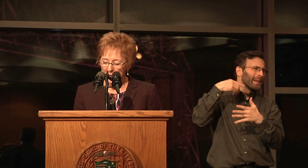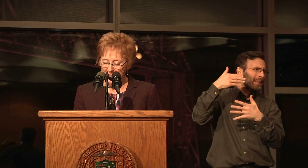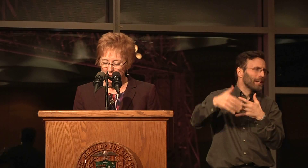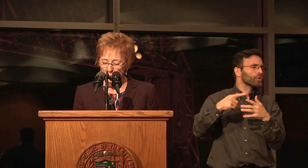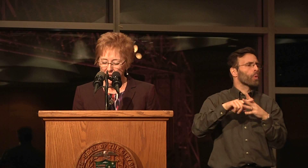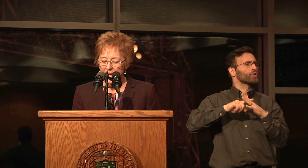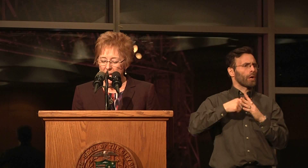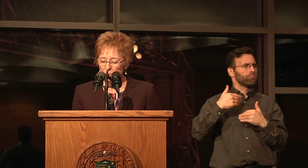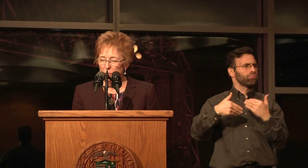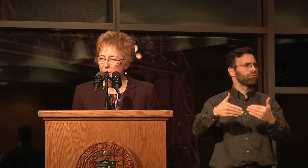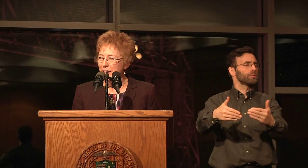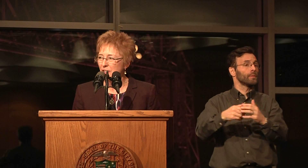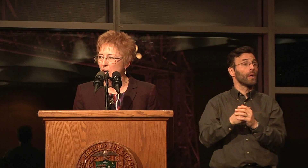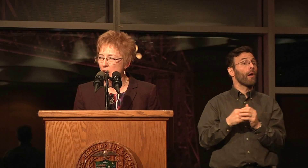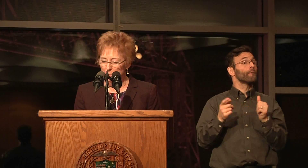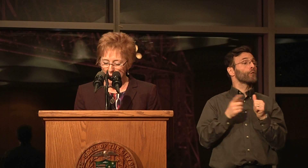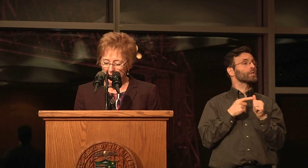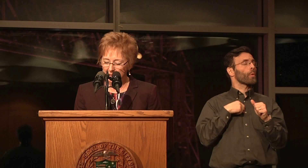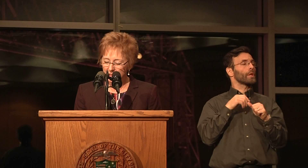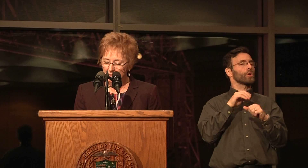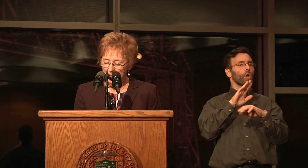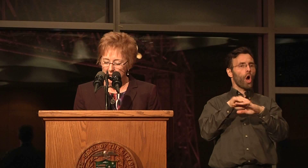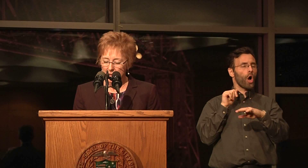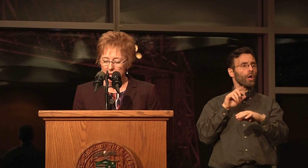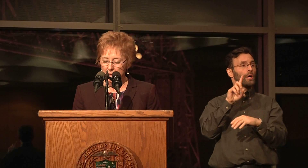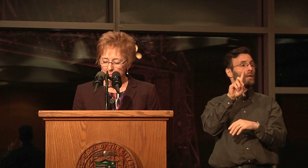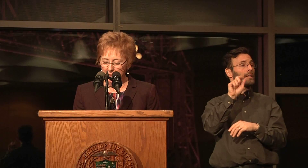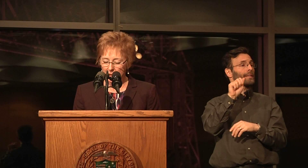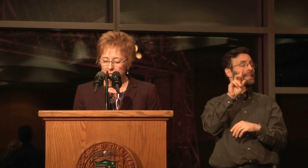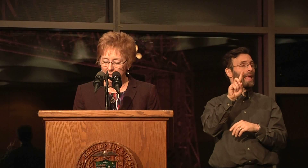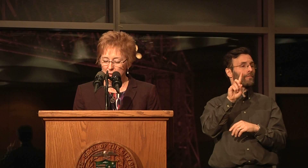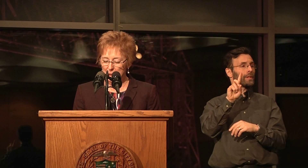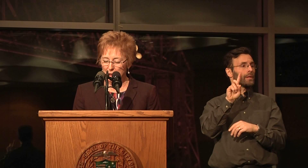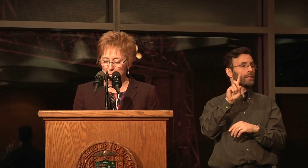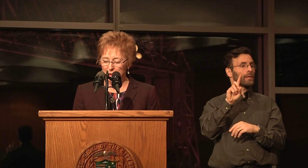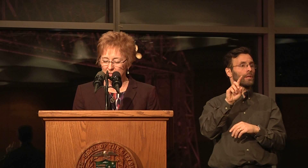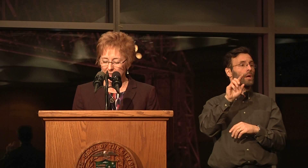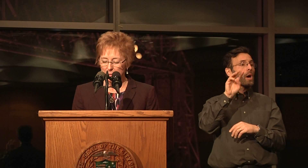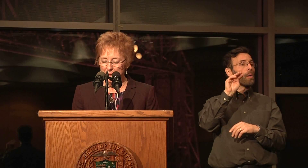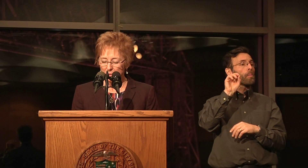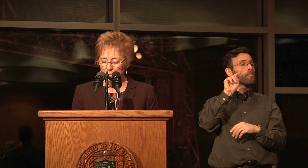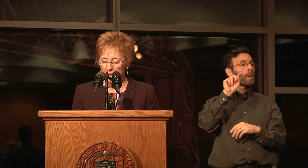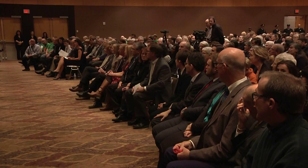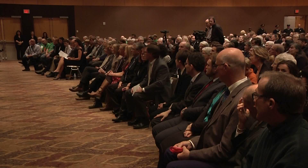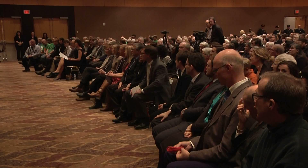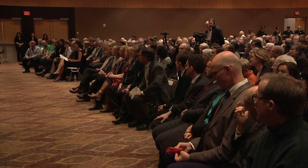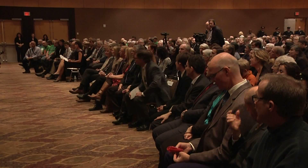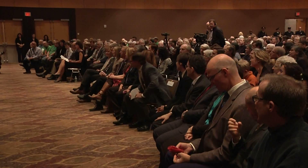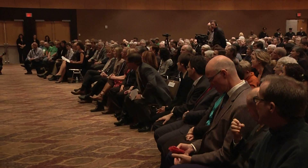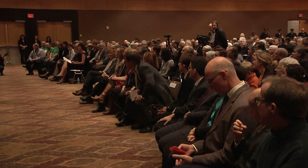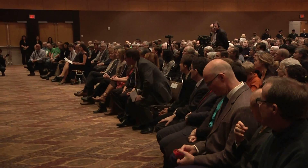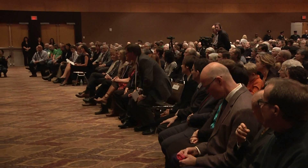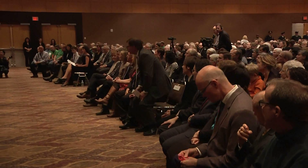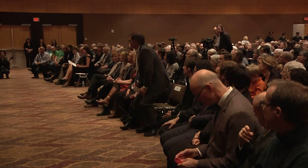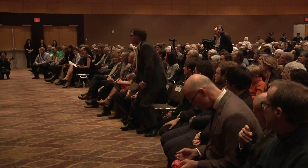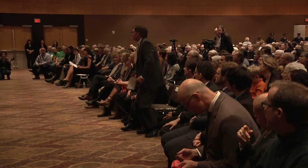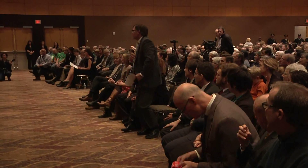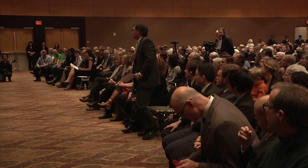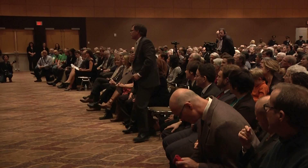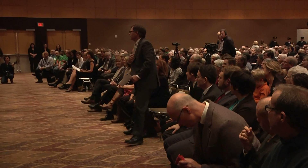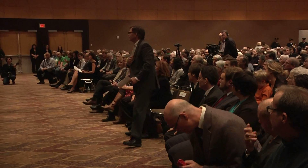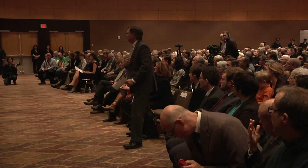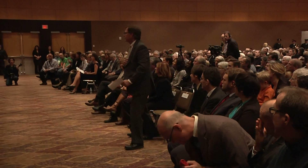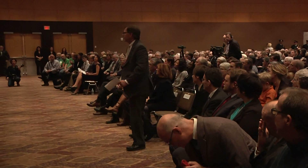to get right into it. And first, I'd like to call upon David Montgomery, City Administrator, to recognize outgoing